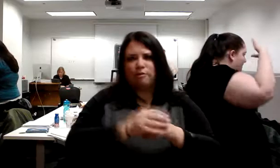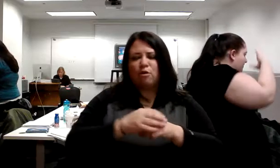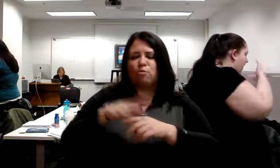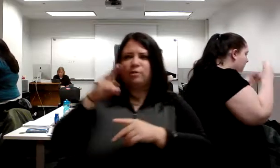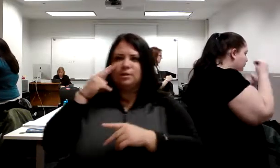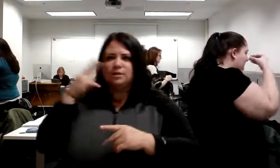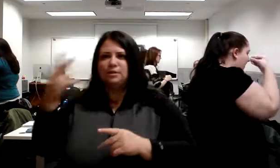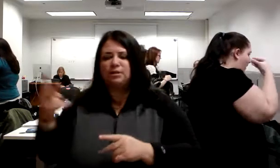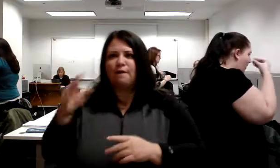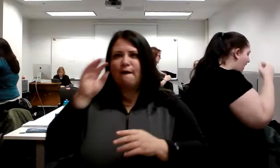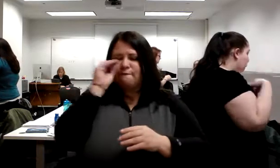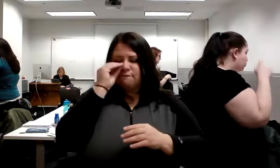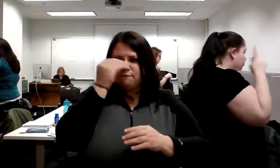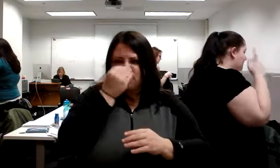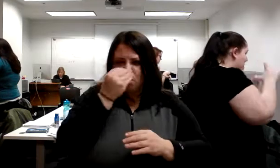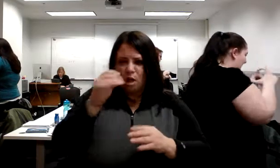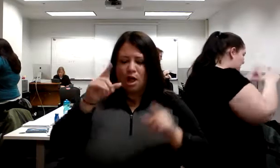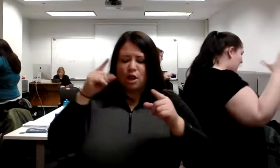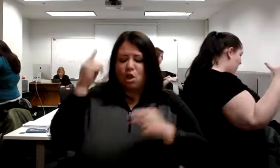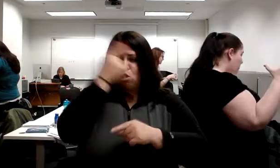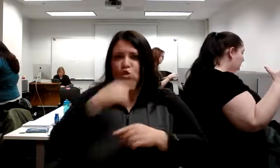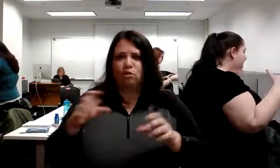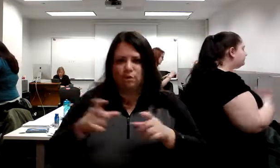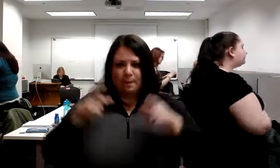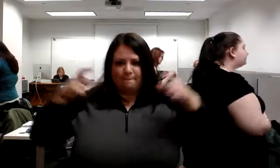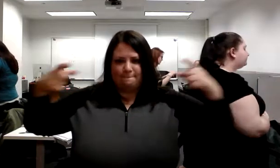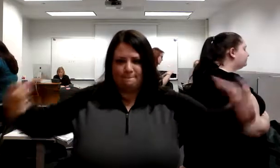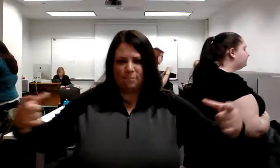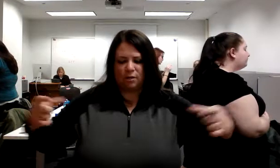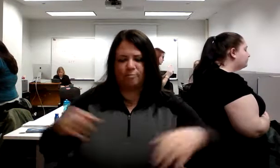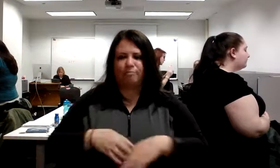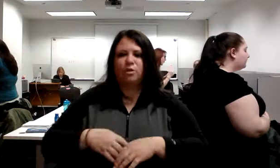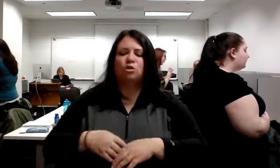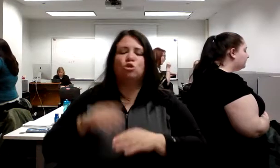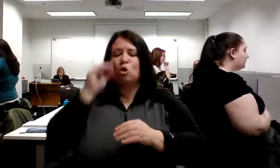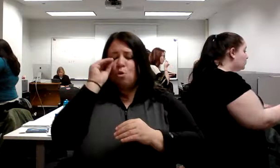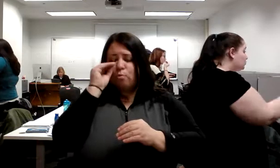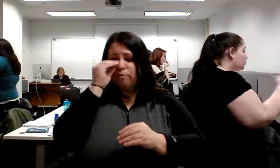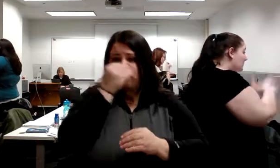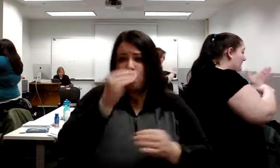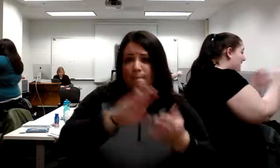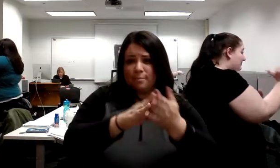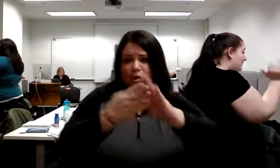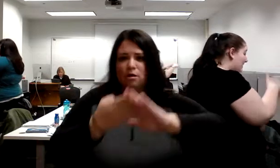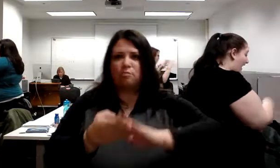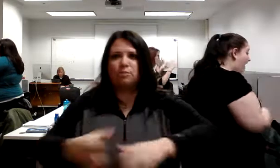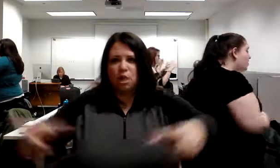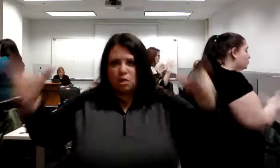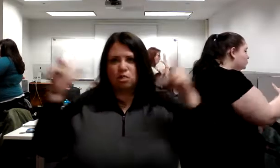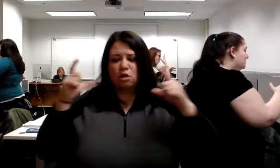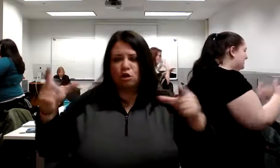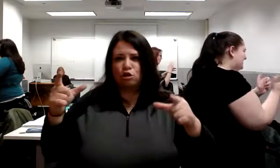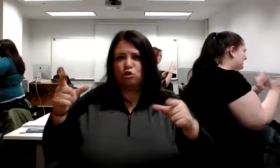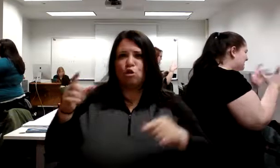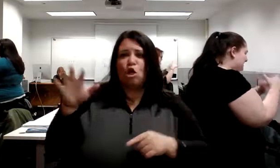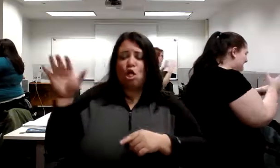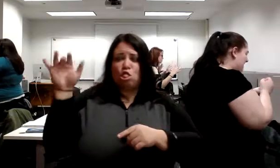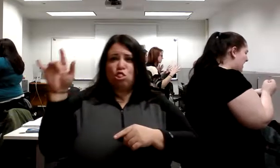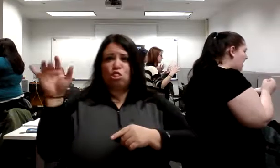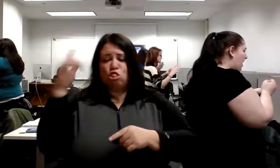a small flower and she would enlarge it so that it was huge. This painting, for example, is probably as big as